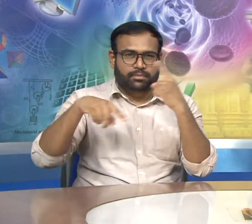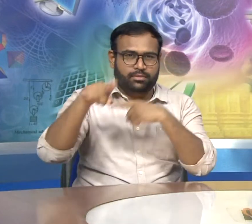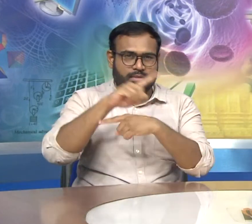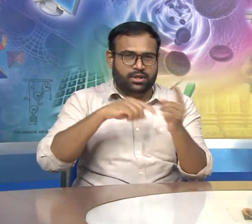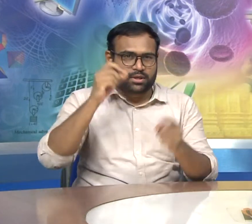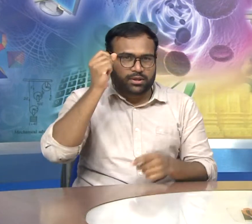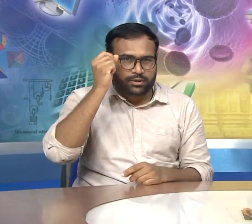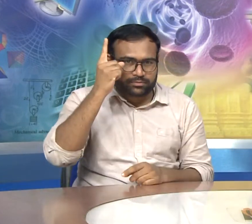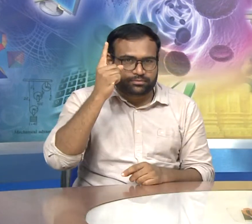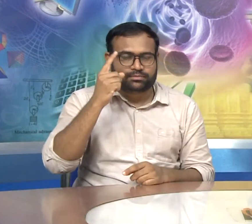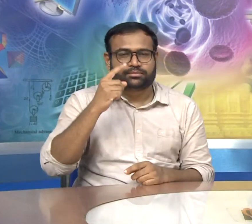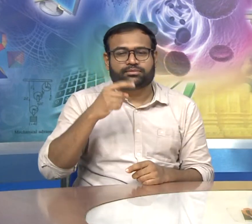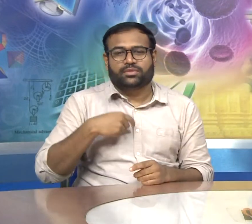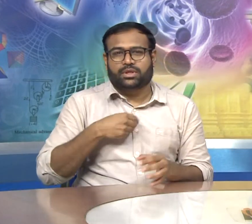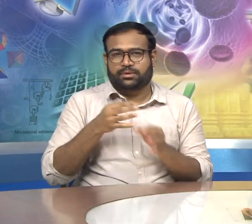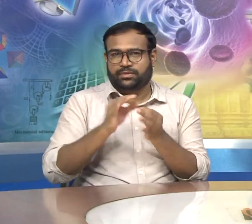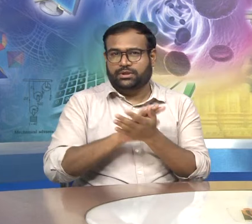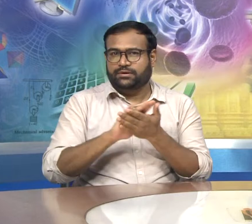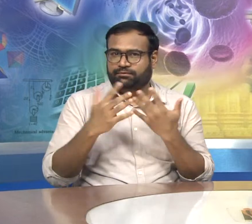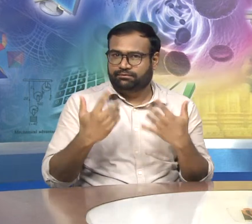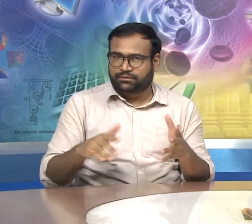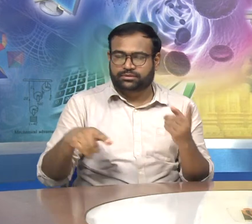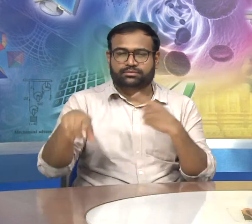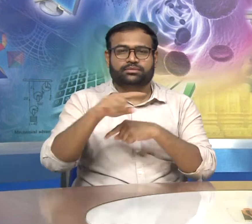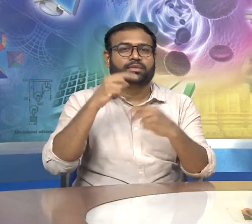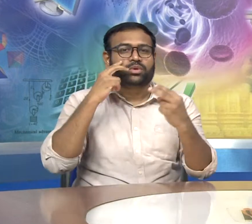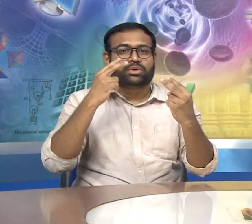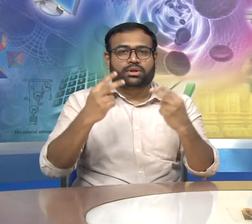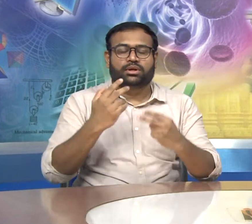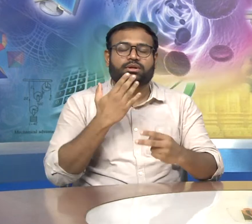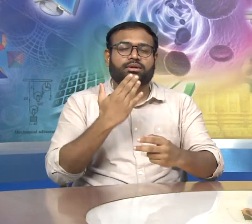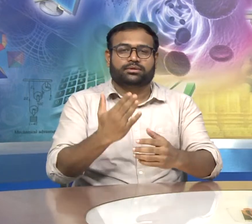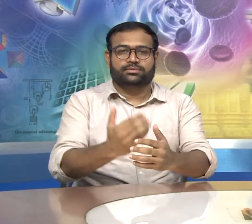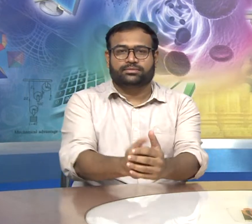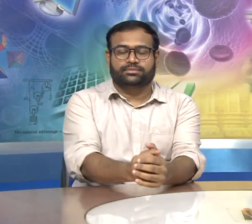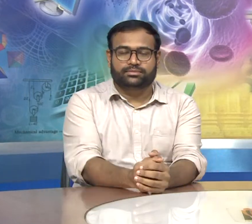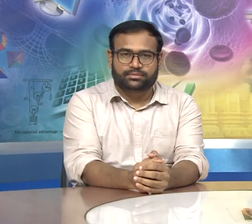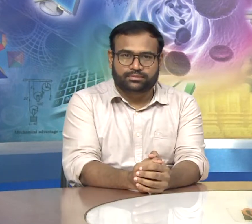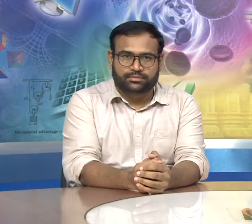Hope you all understand this topic well. Thank you for watching me.